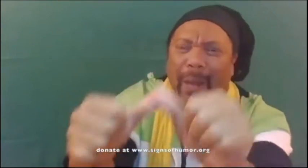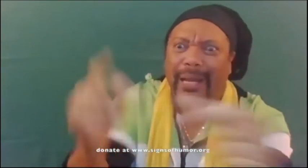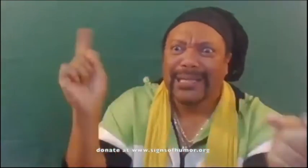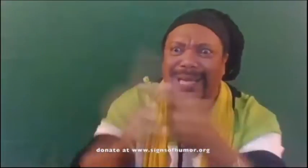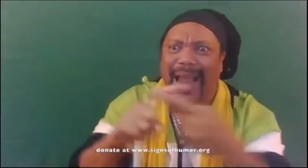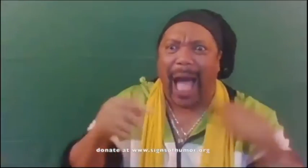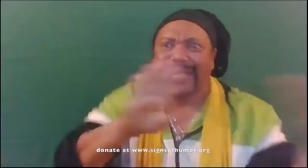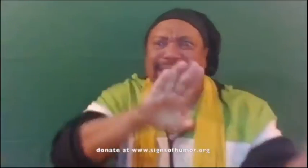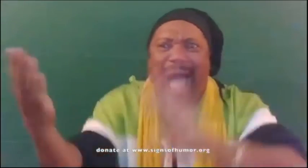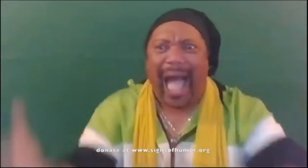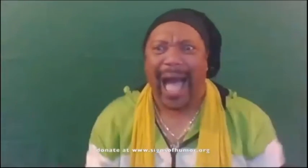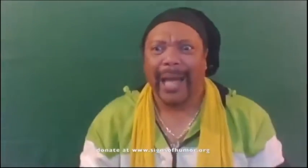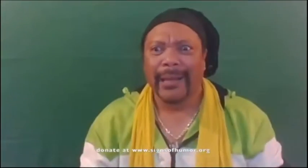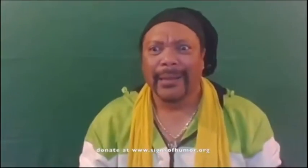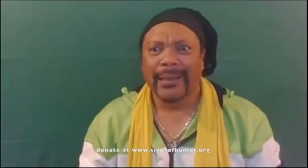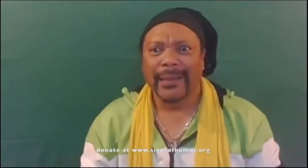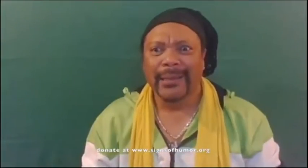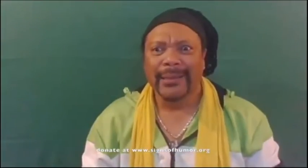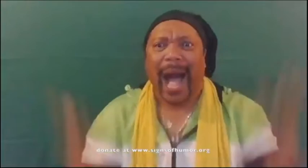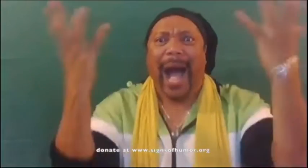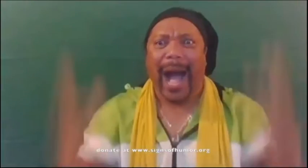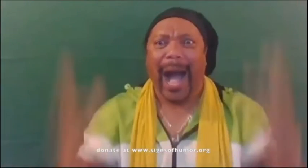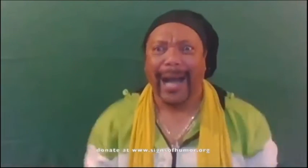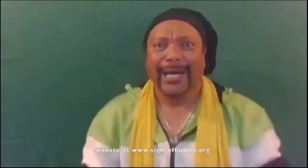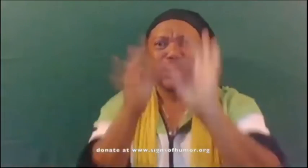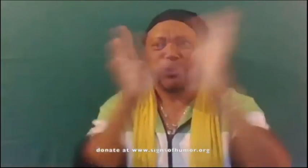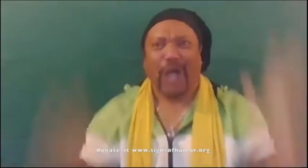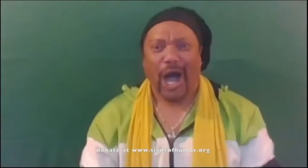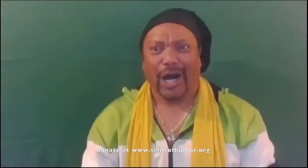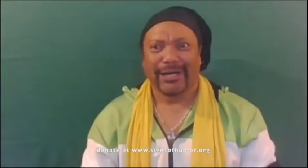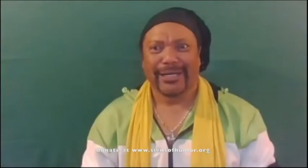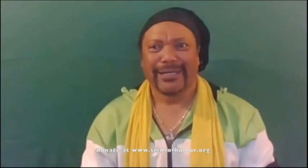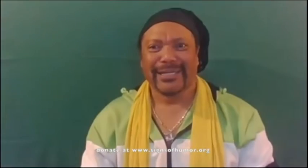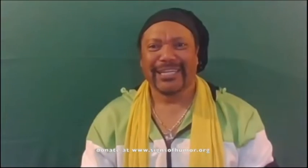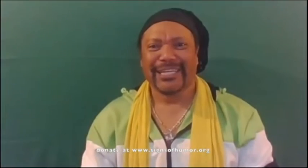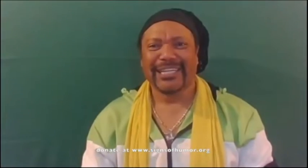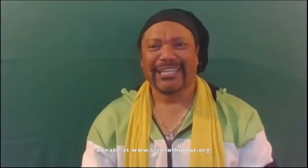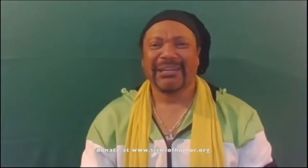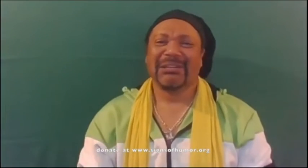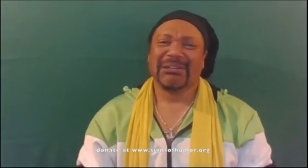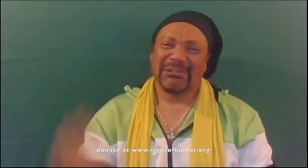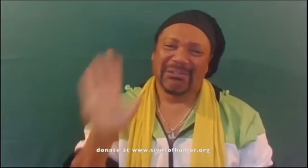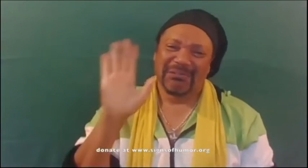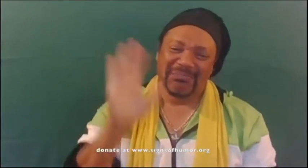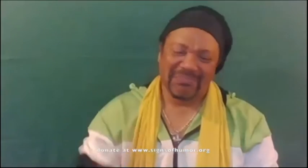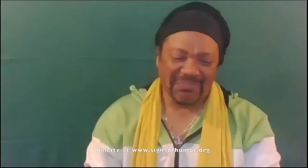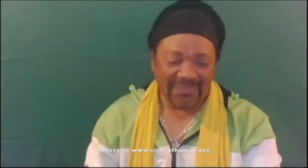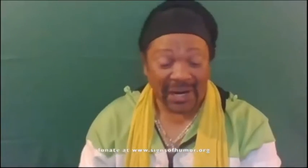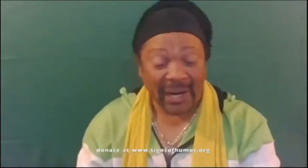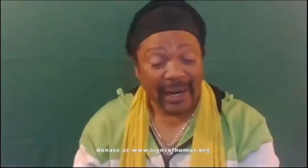I don't even know who taught you sign language, but you're here. But you call yourself an interpreter. But I'm not hating. I'm just